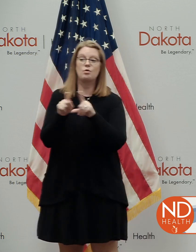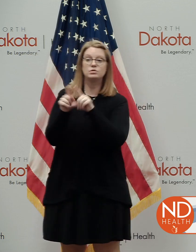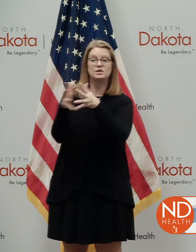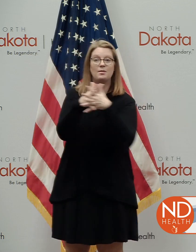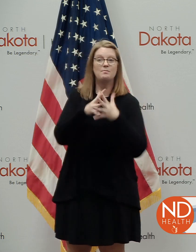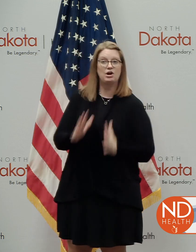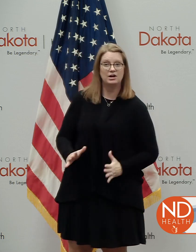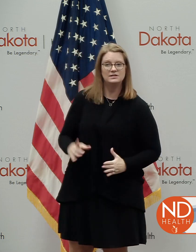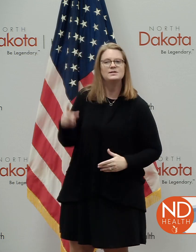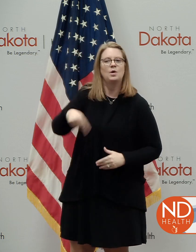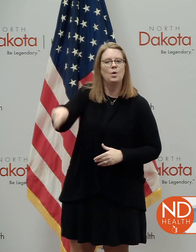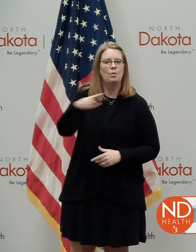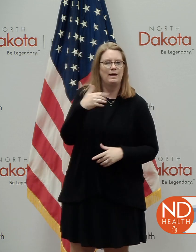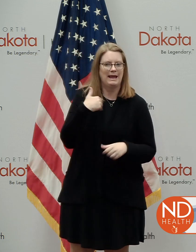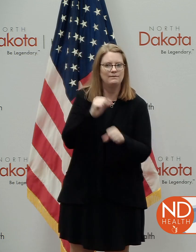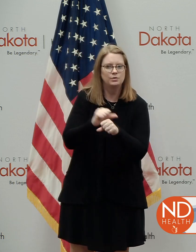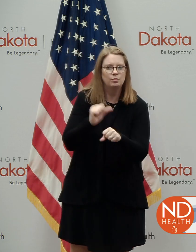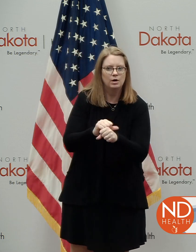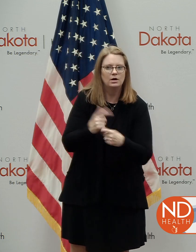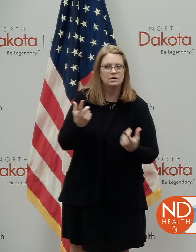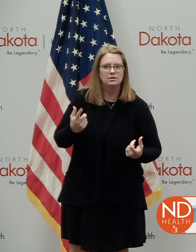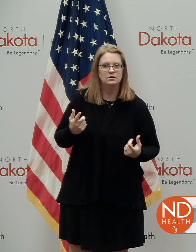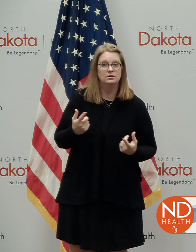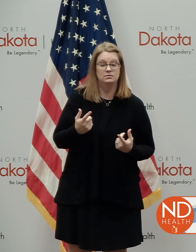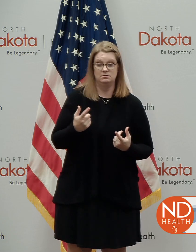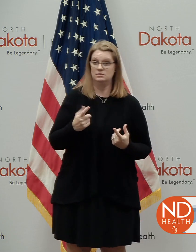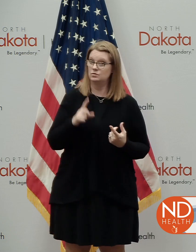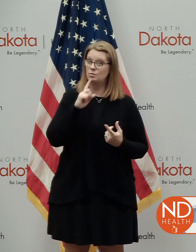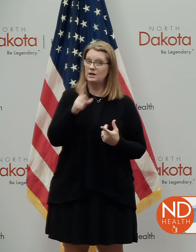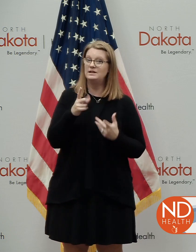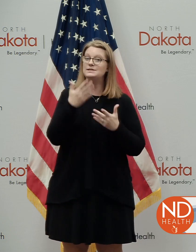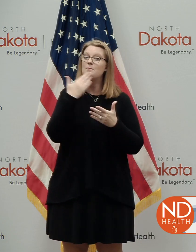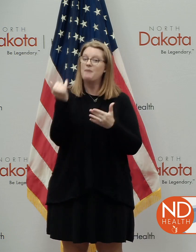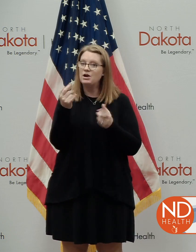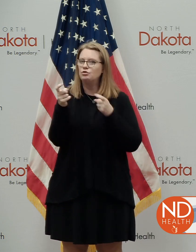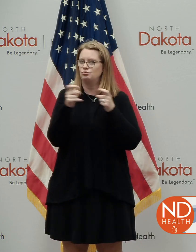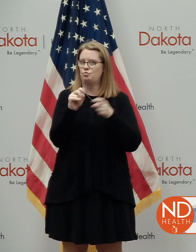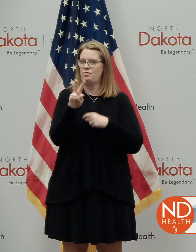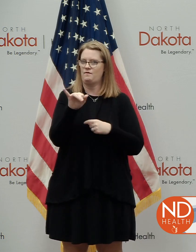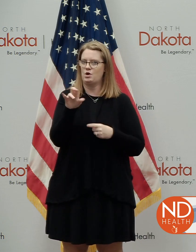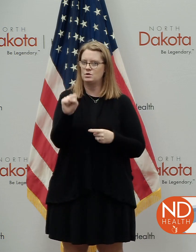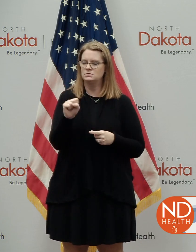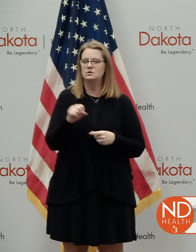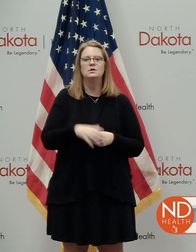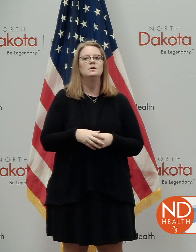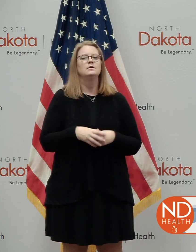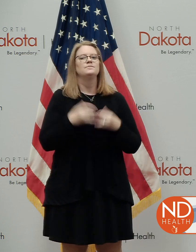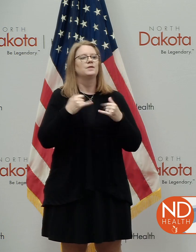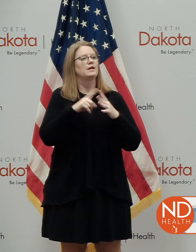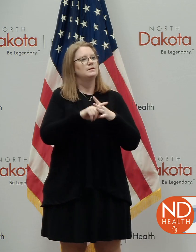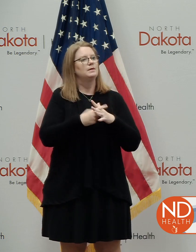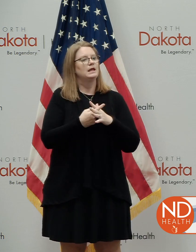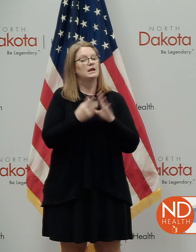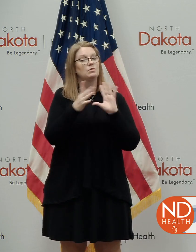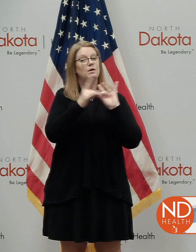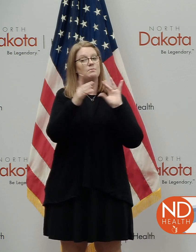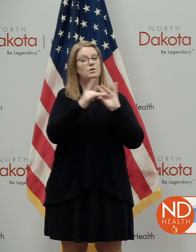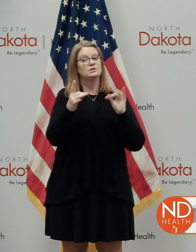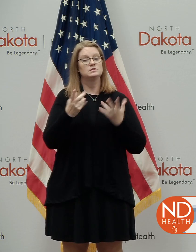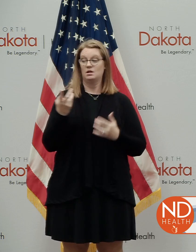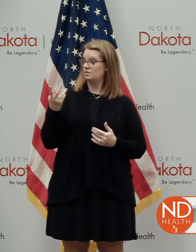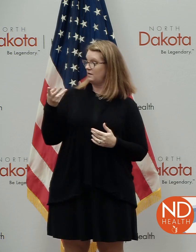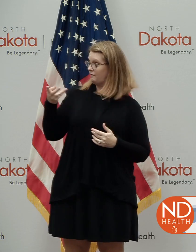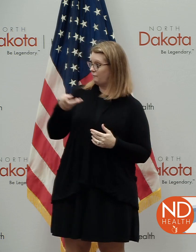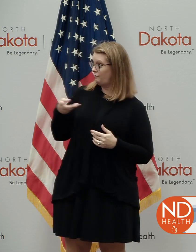as well as every level of government, to get this virus better under control. As I said at the beginning of my remarks, us four